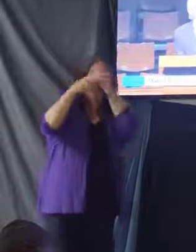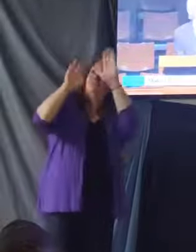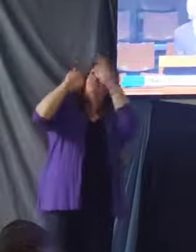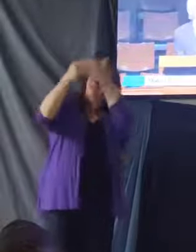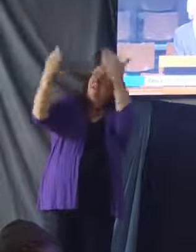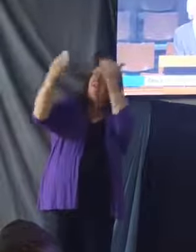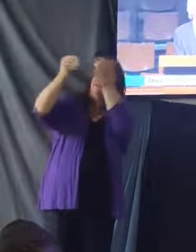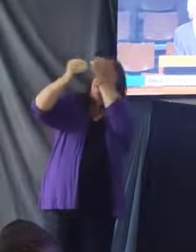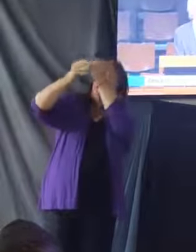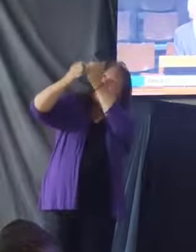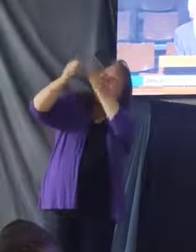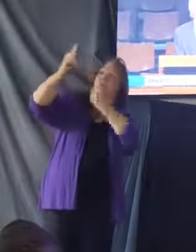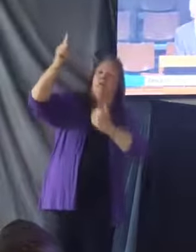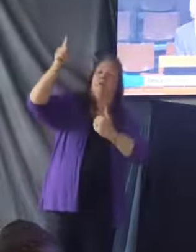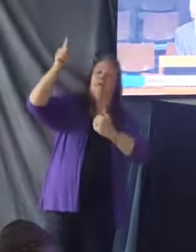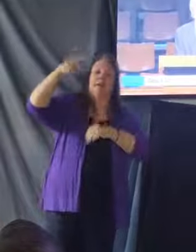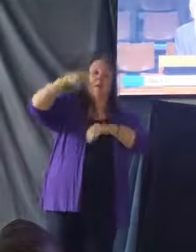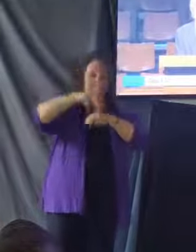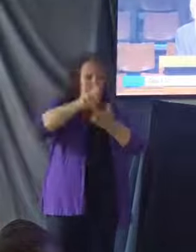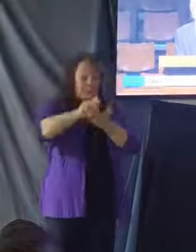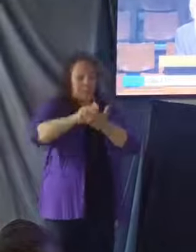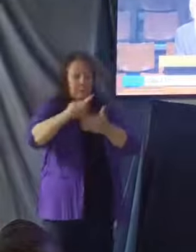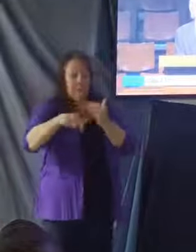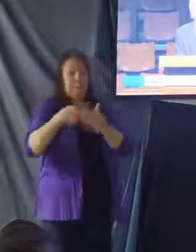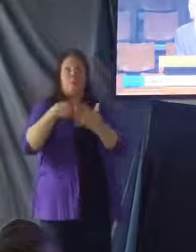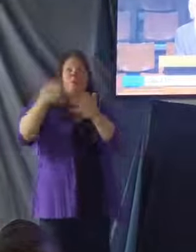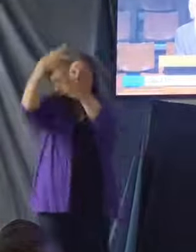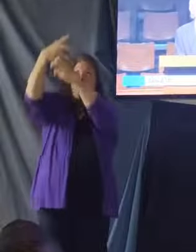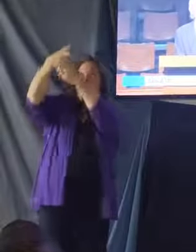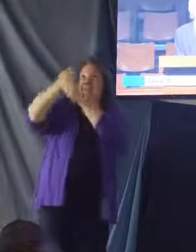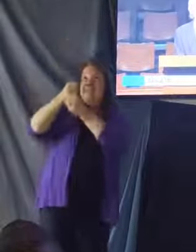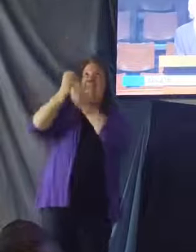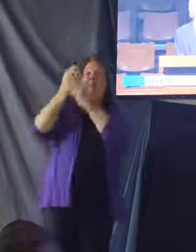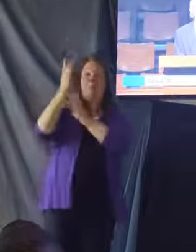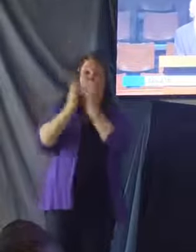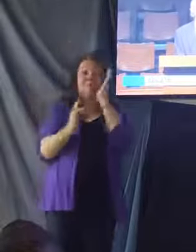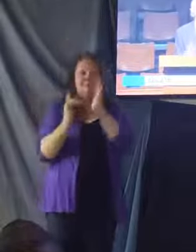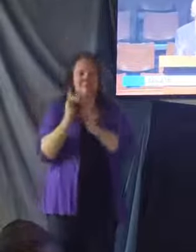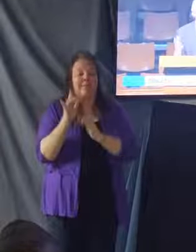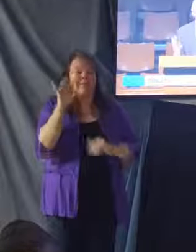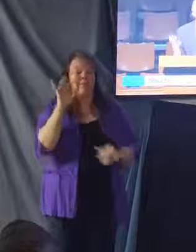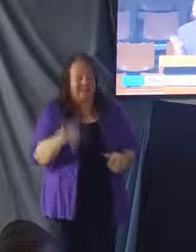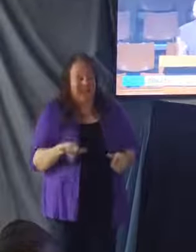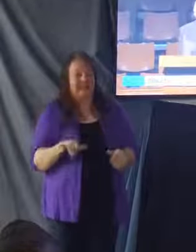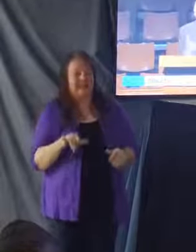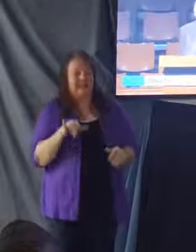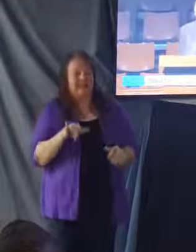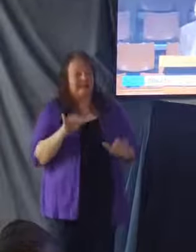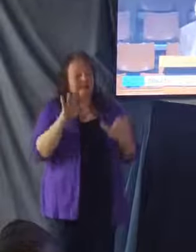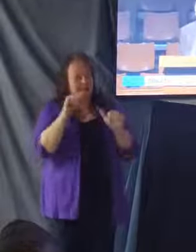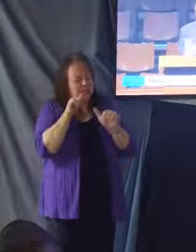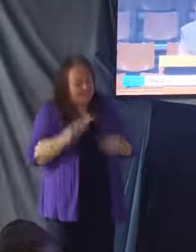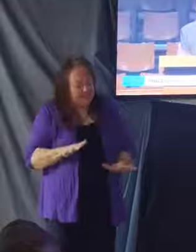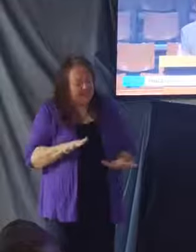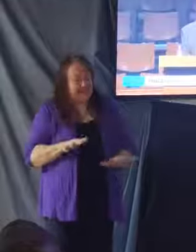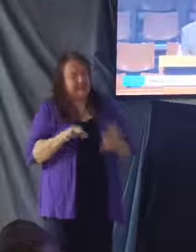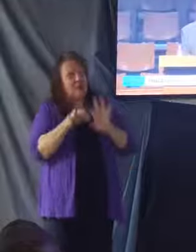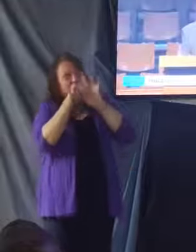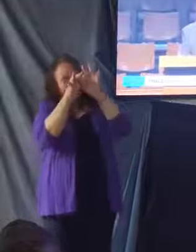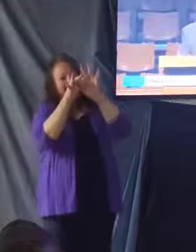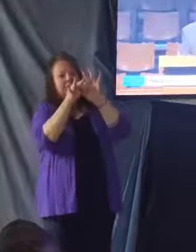heaven. And Peter wrote about the inheritance we have. That's the blessings